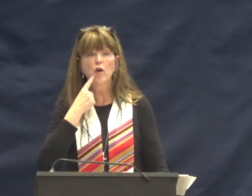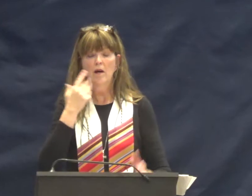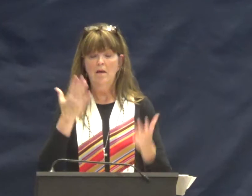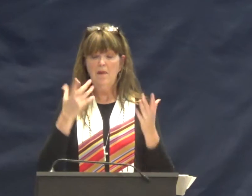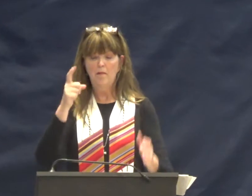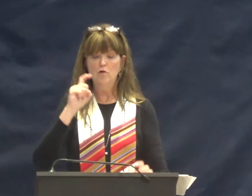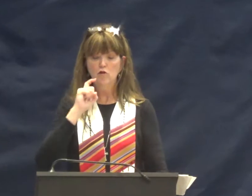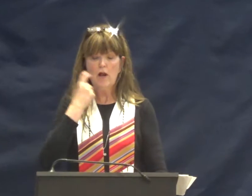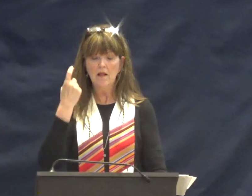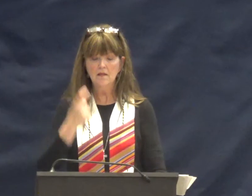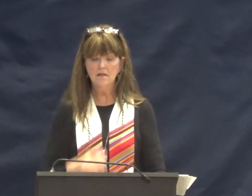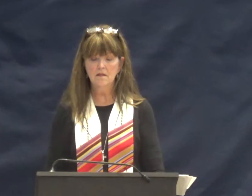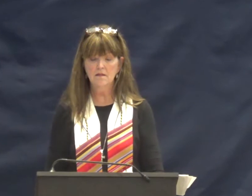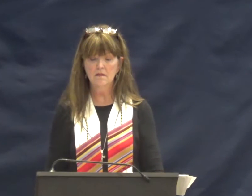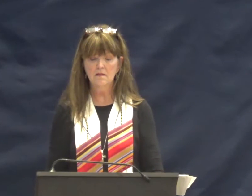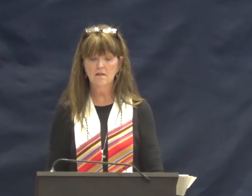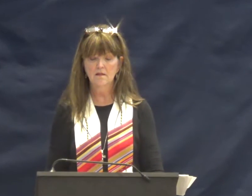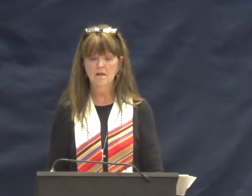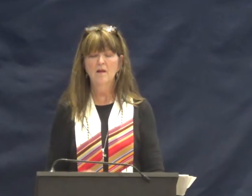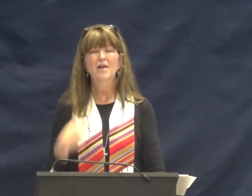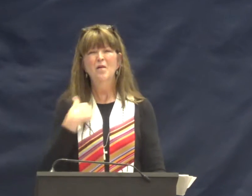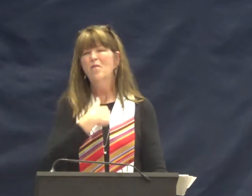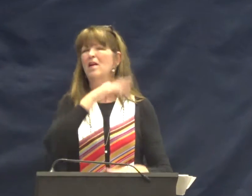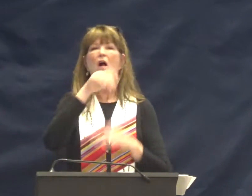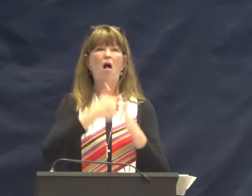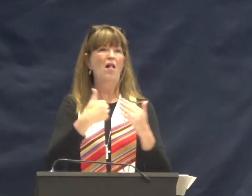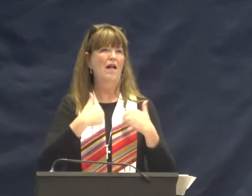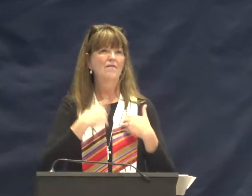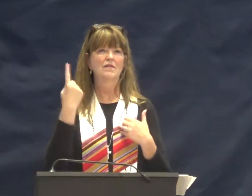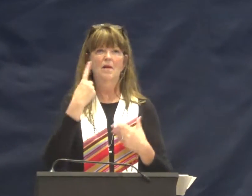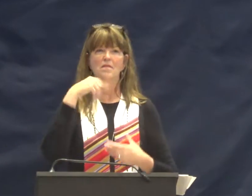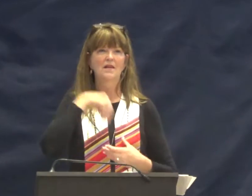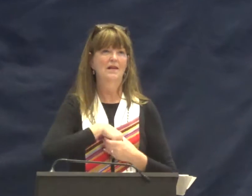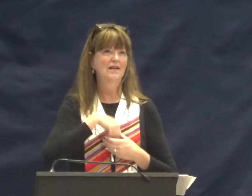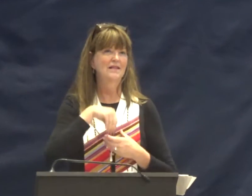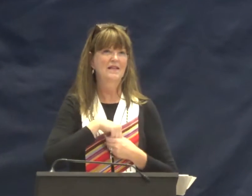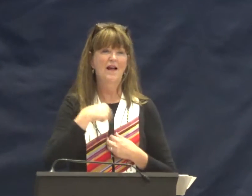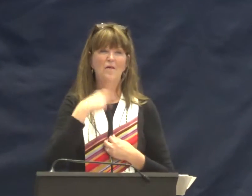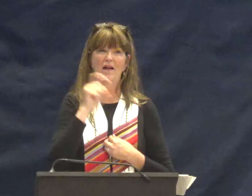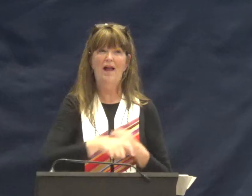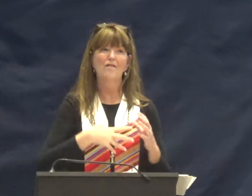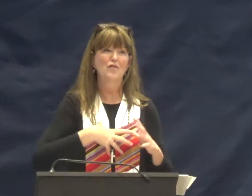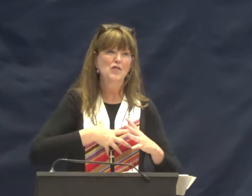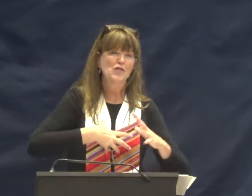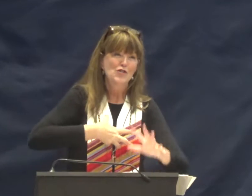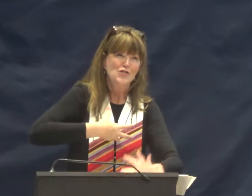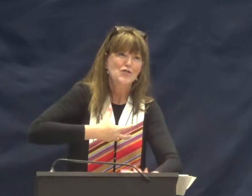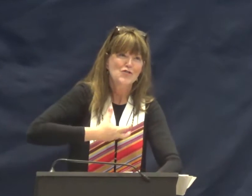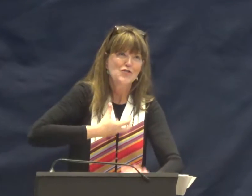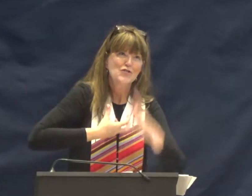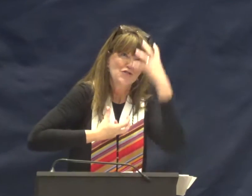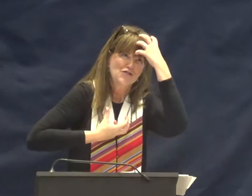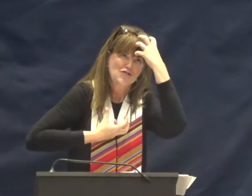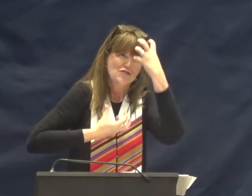Maybe there's bitterness or jealousy. We all have something inside of us that needs to